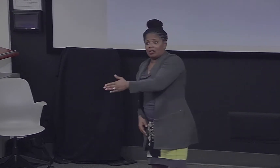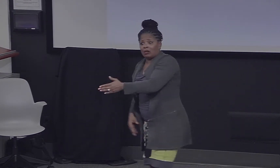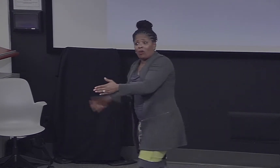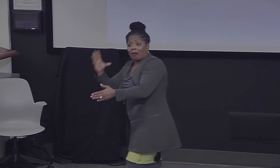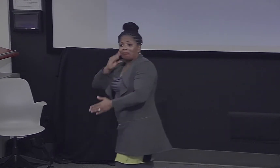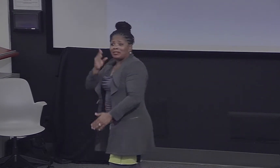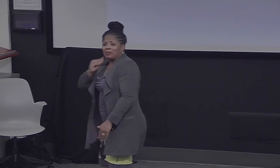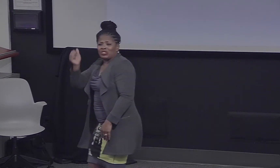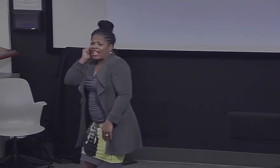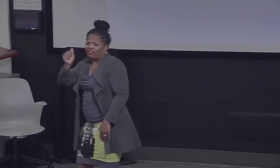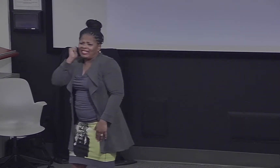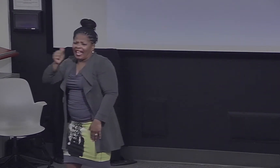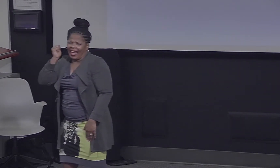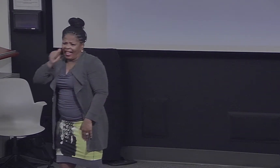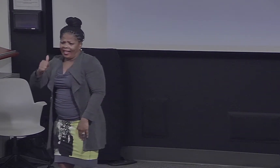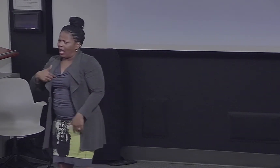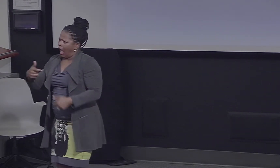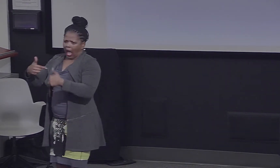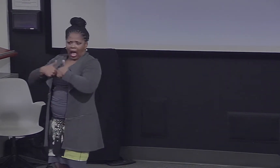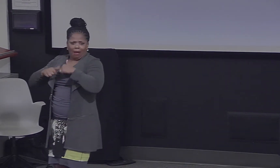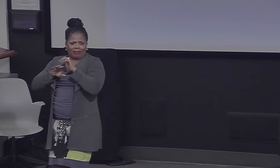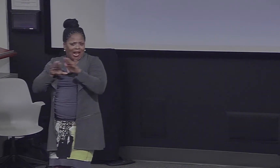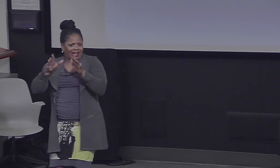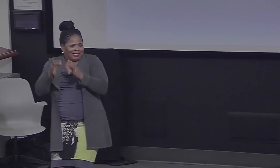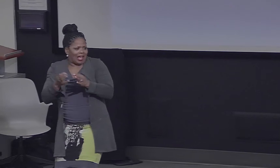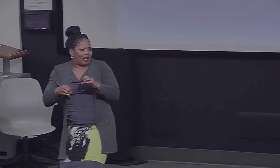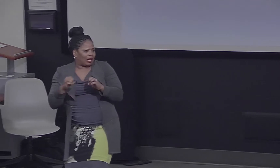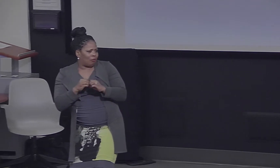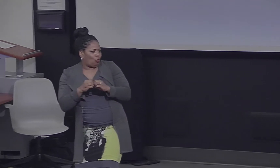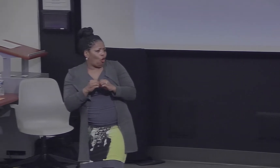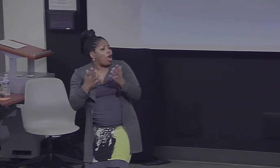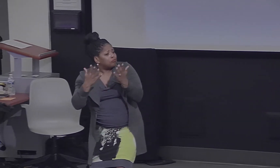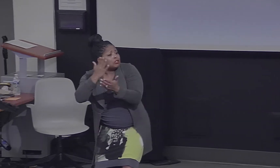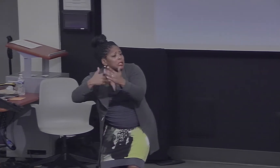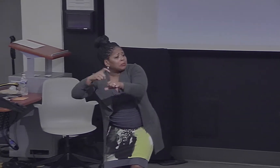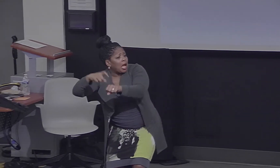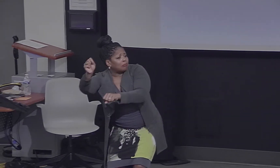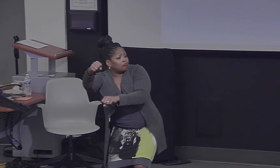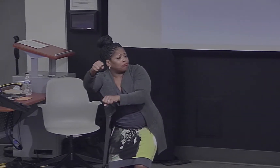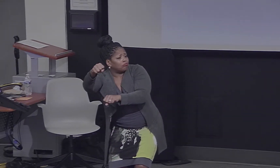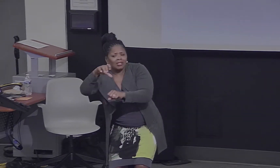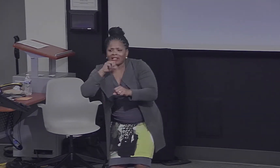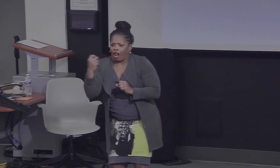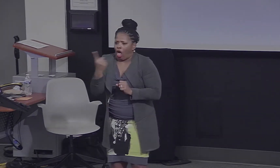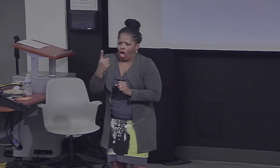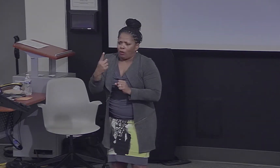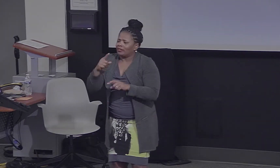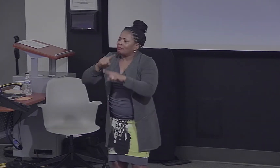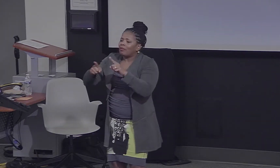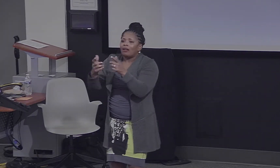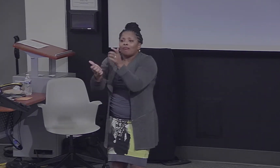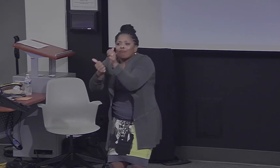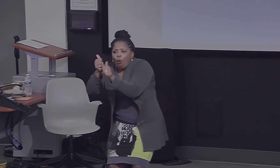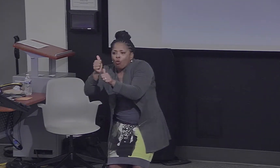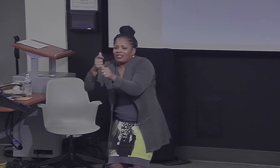about that. But then as I began interpreting, that wasn't the experience that I had all of the time.